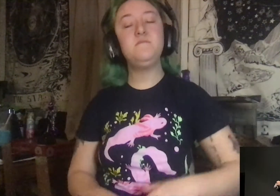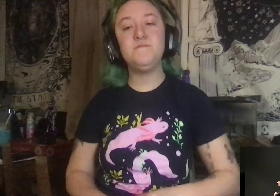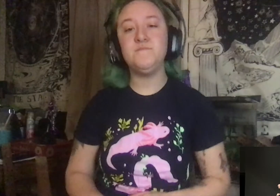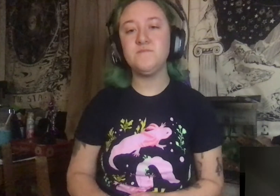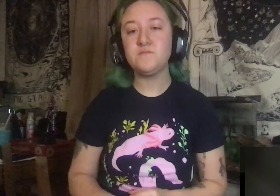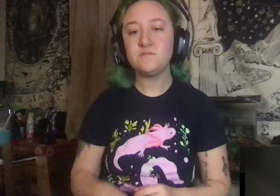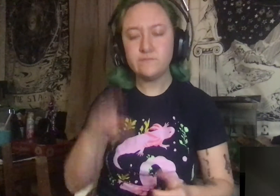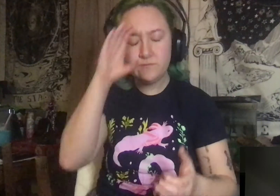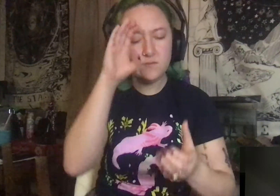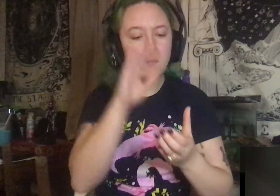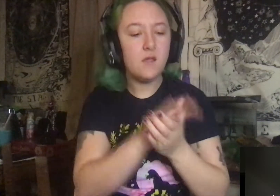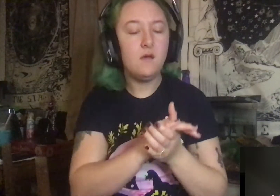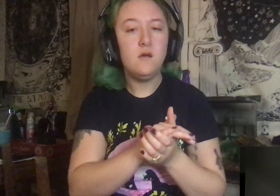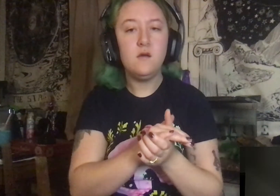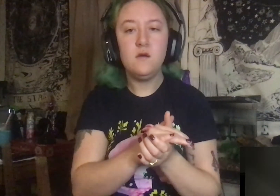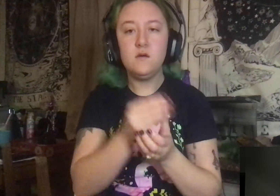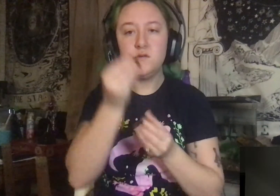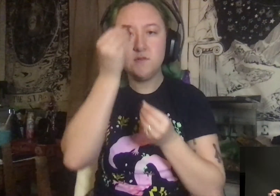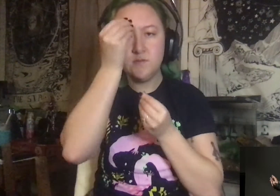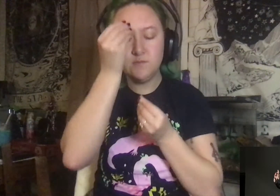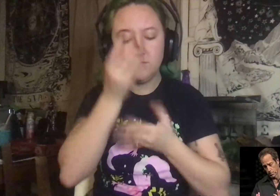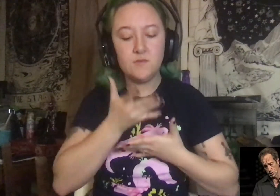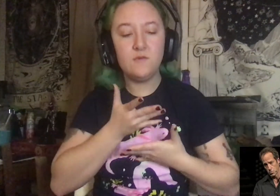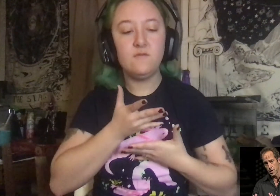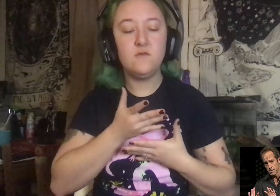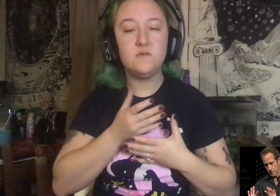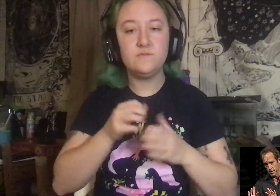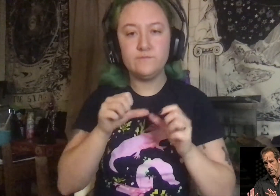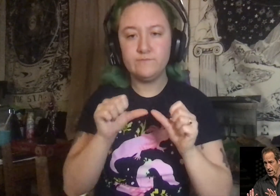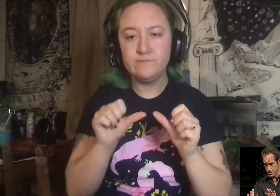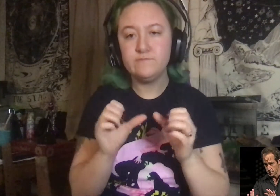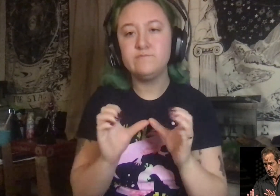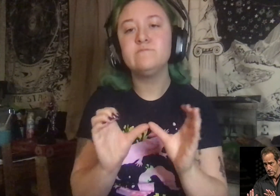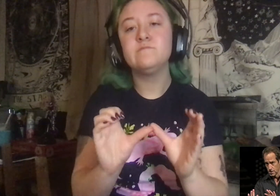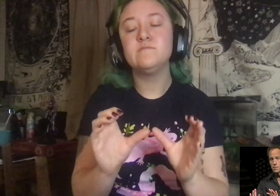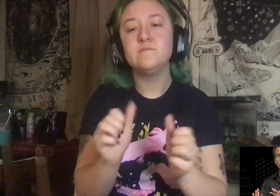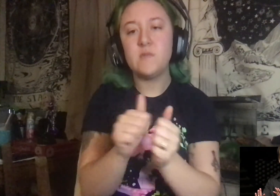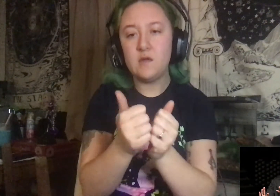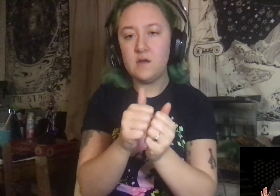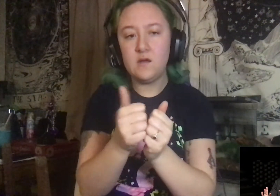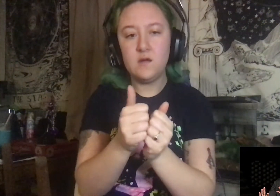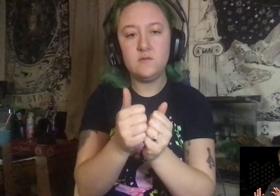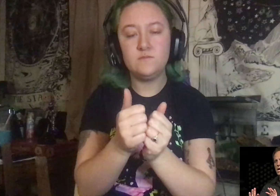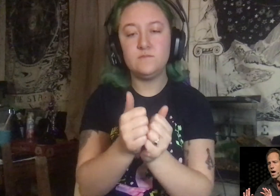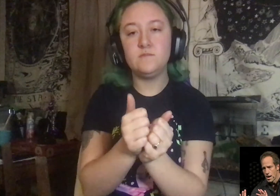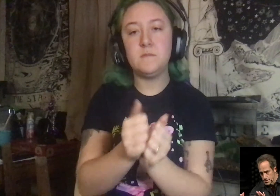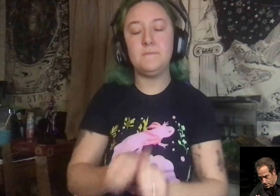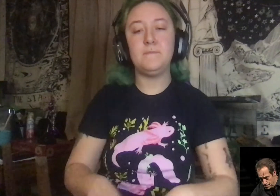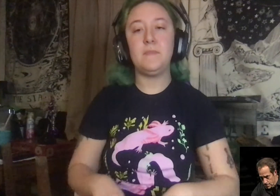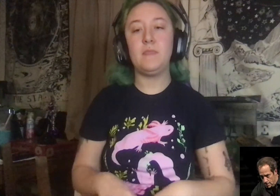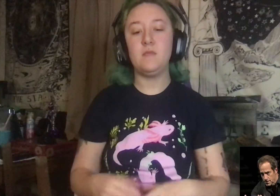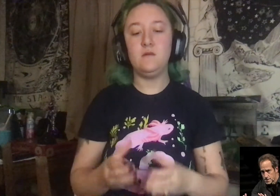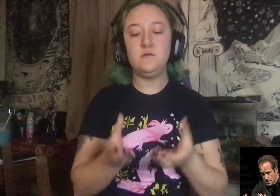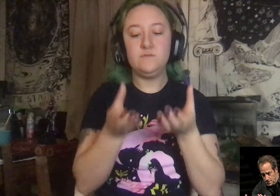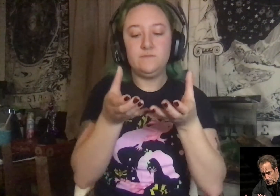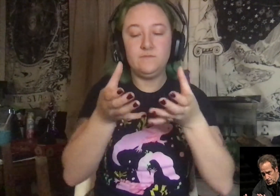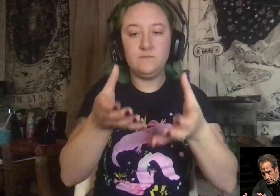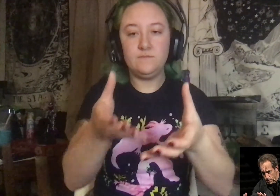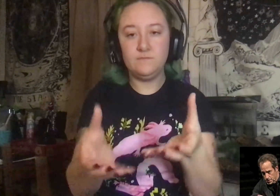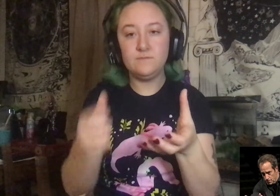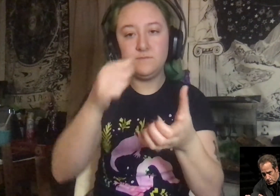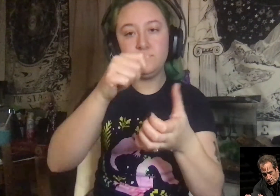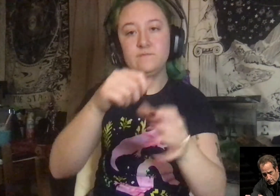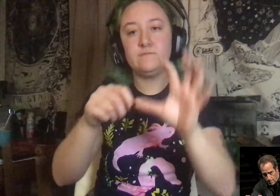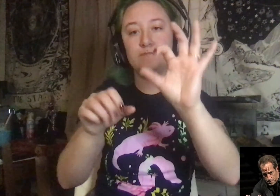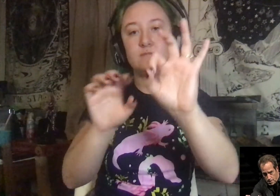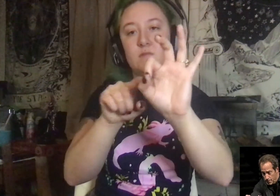scrotum, tip comes off. Albert instructs, push it way up there. I do. Push it further. I do. The testicles